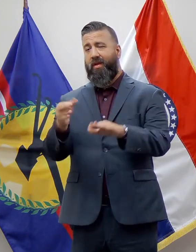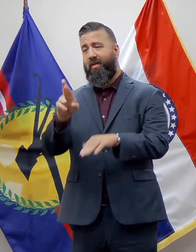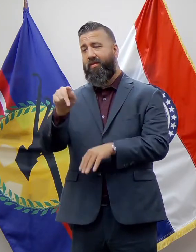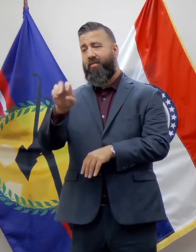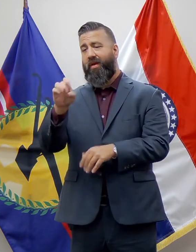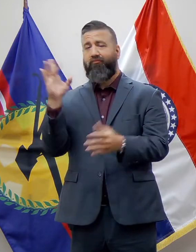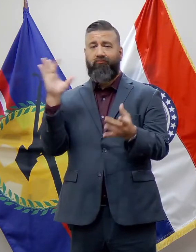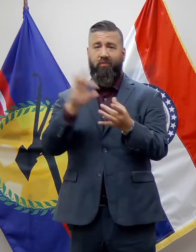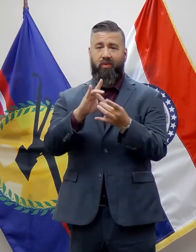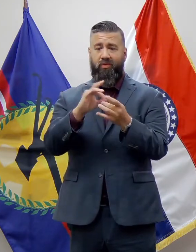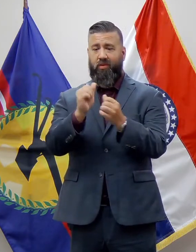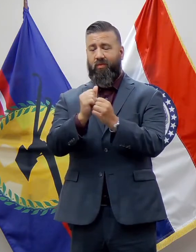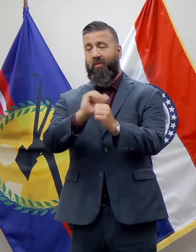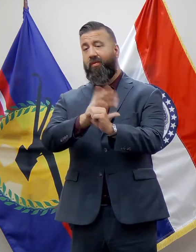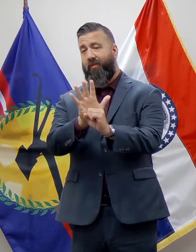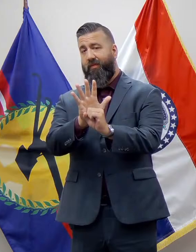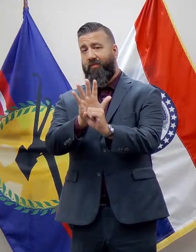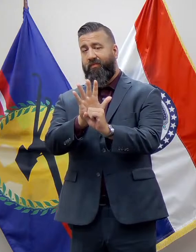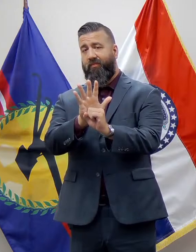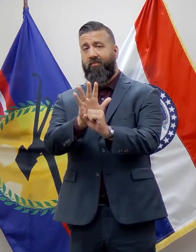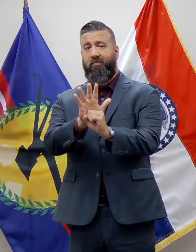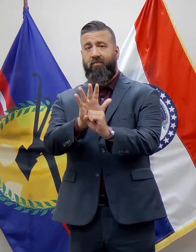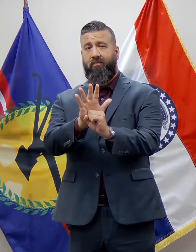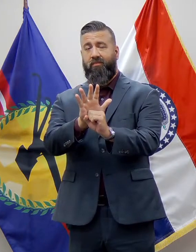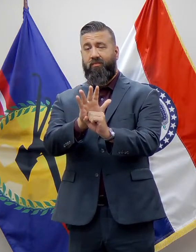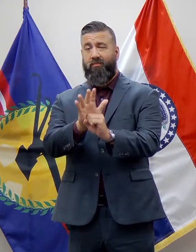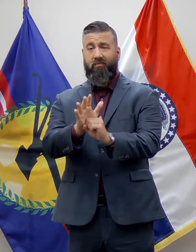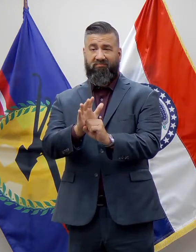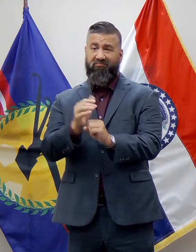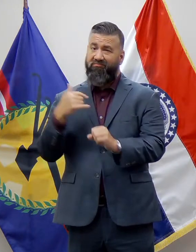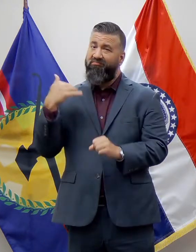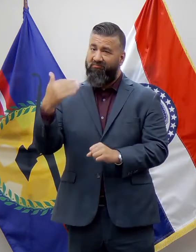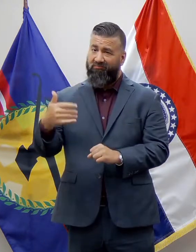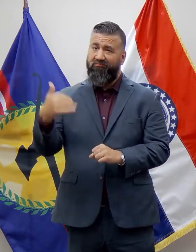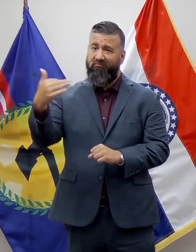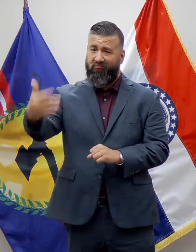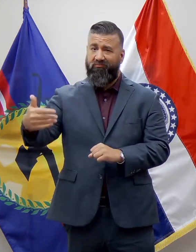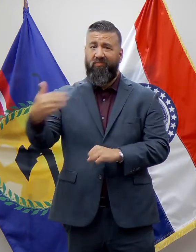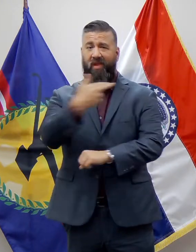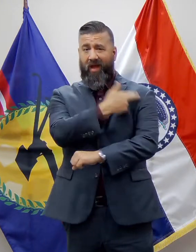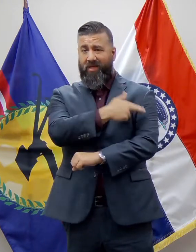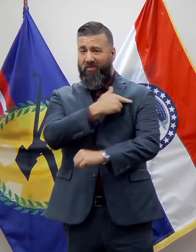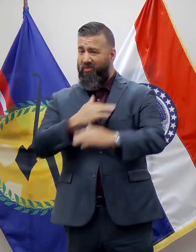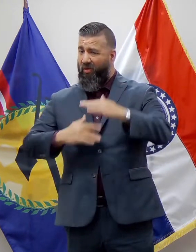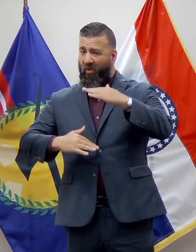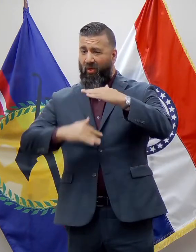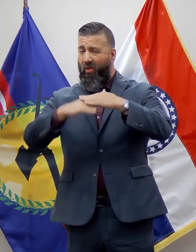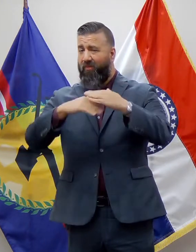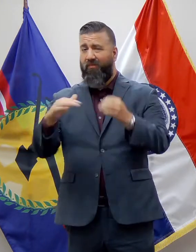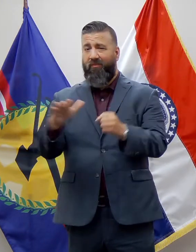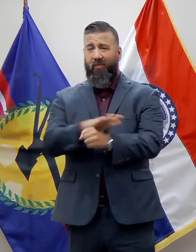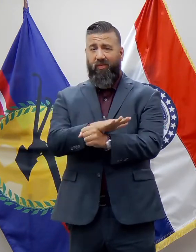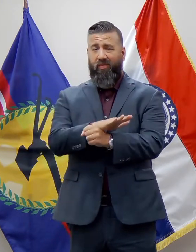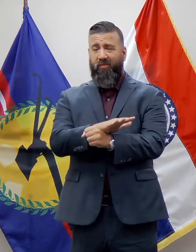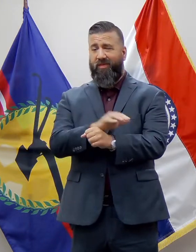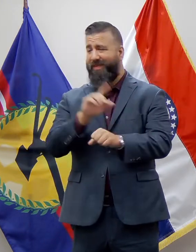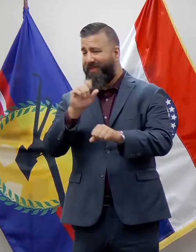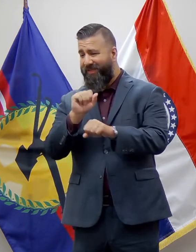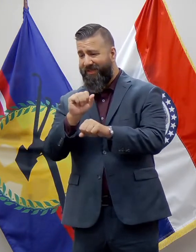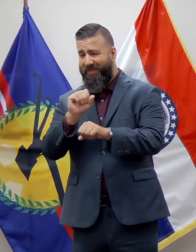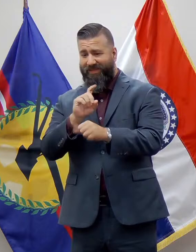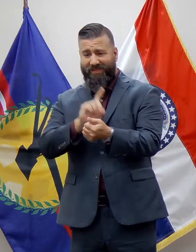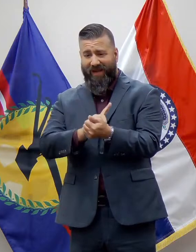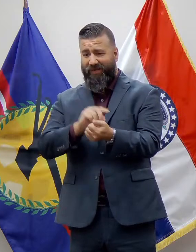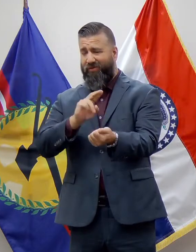COVID-19. At times, the virus had filled hospital units to capacity and stretched the endurance of doctors and nurses beyond